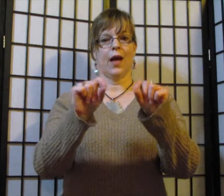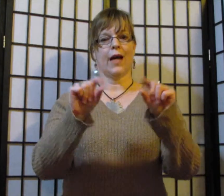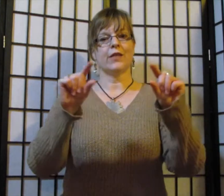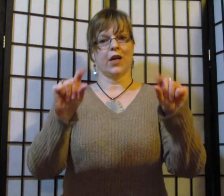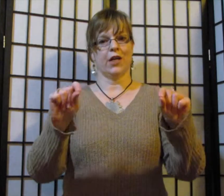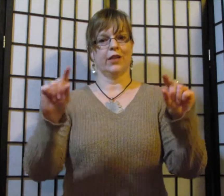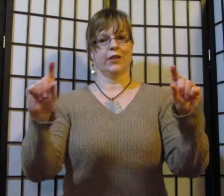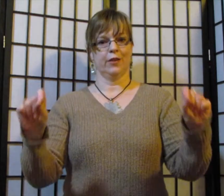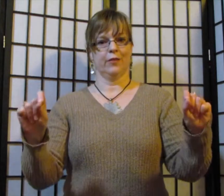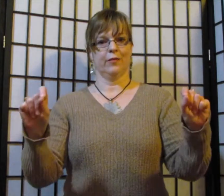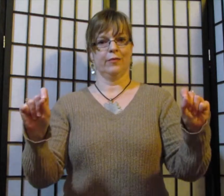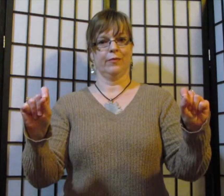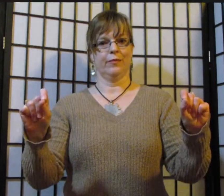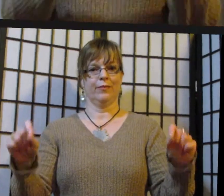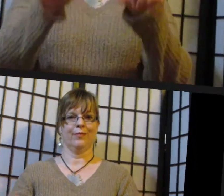Hot dog.